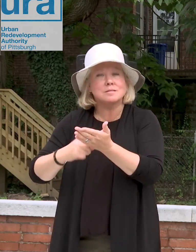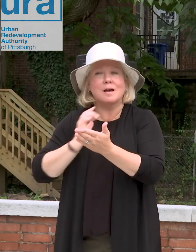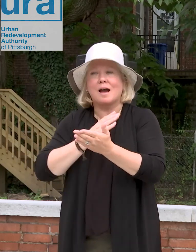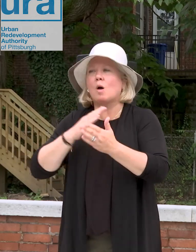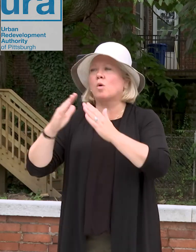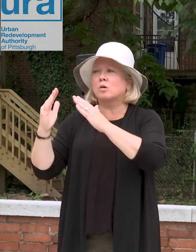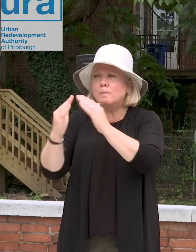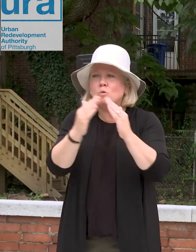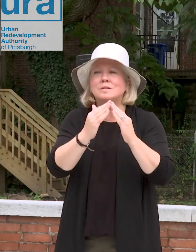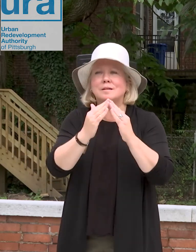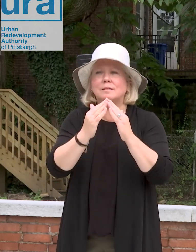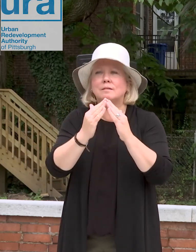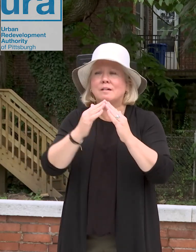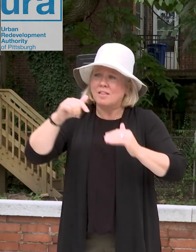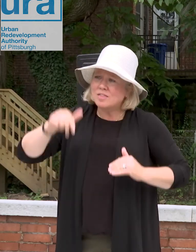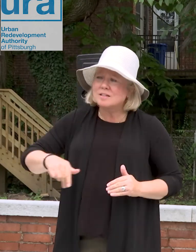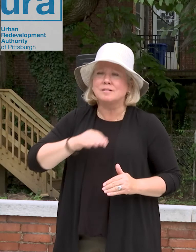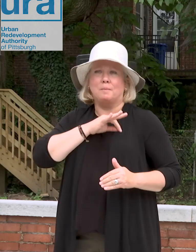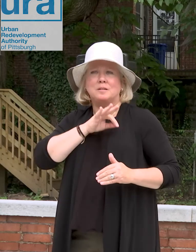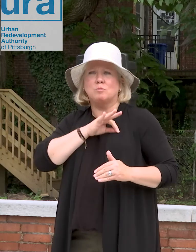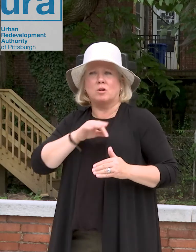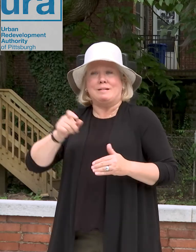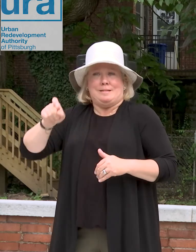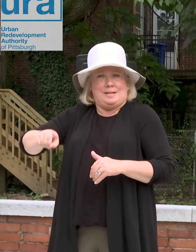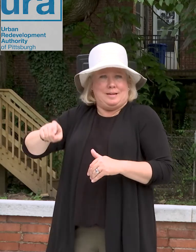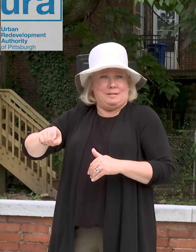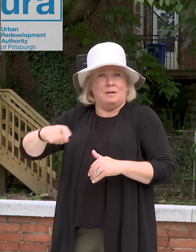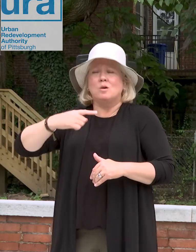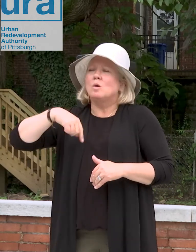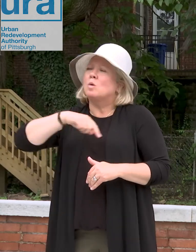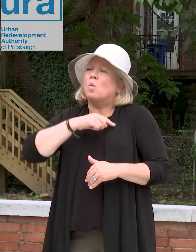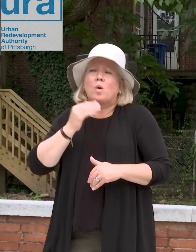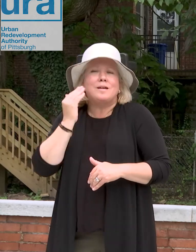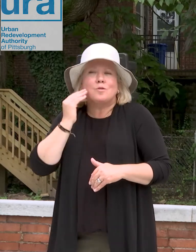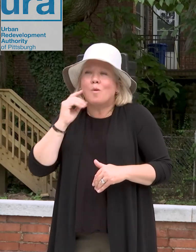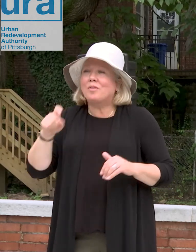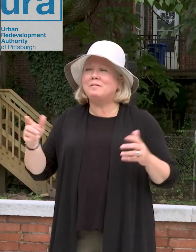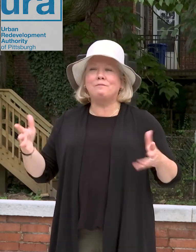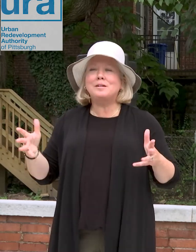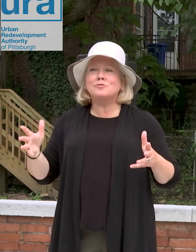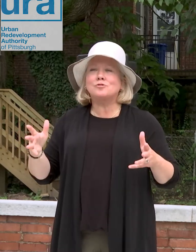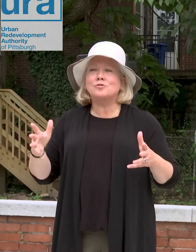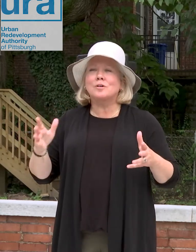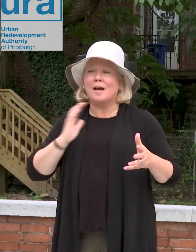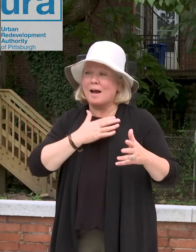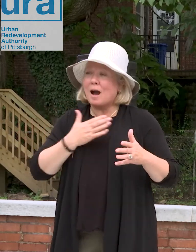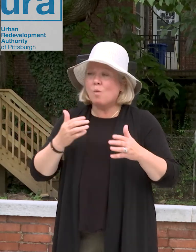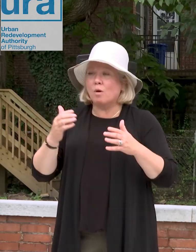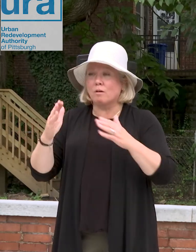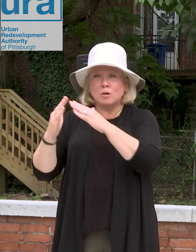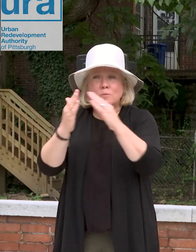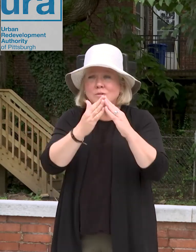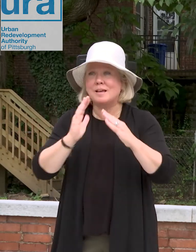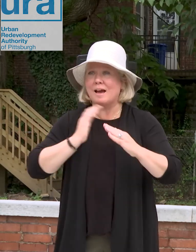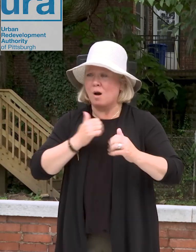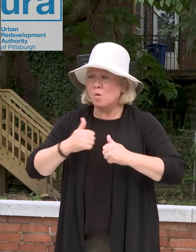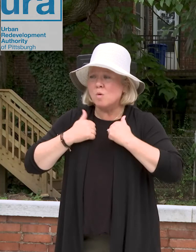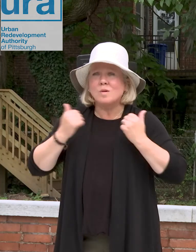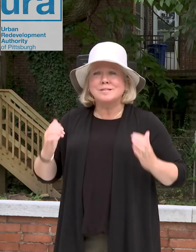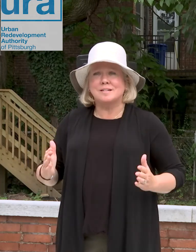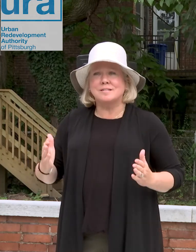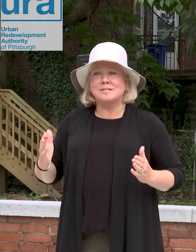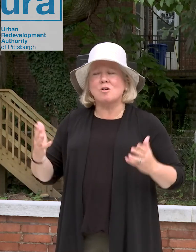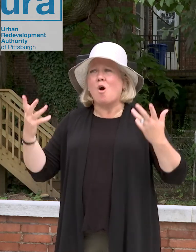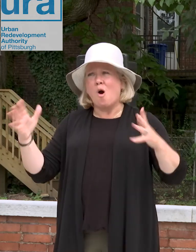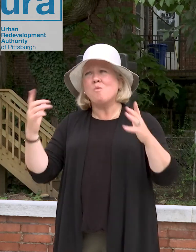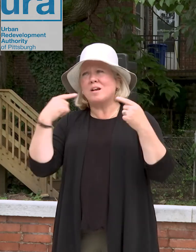and our communities are. We already know what the need is. Our community, our residents have articulated what the needs of our community